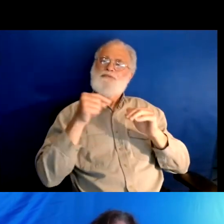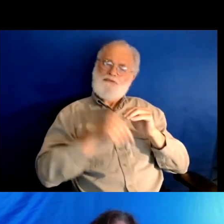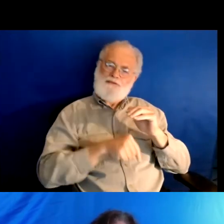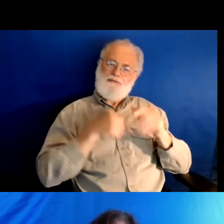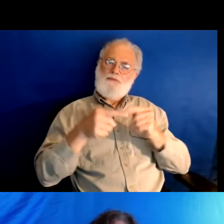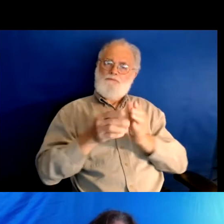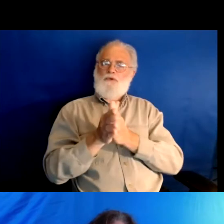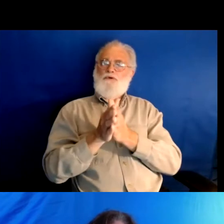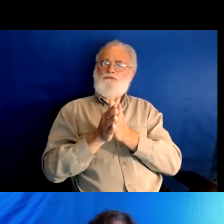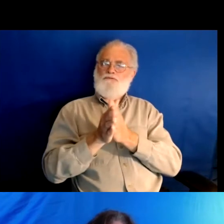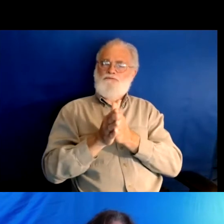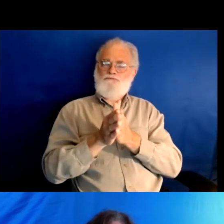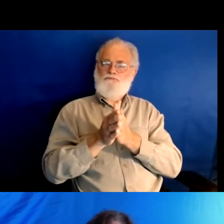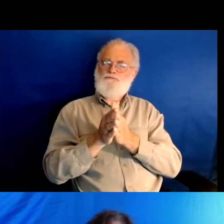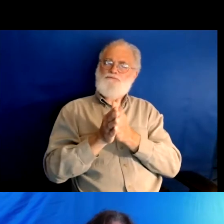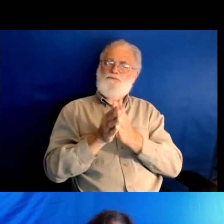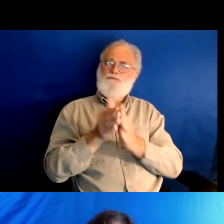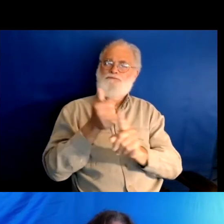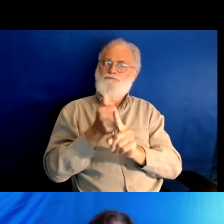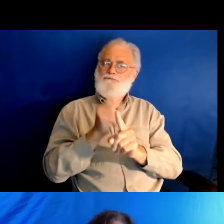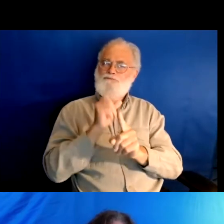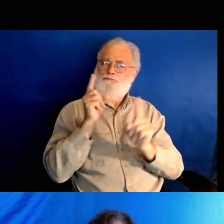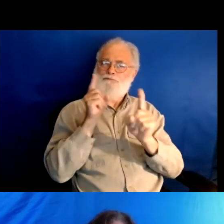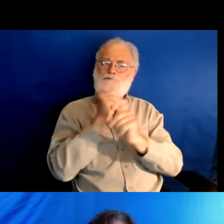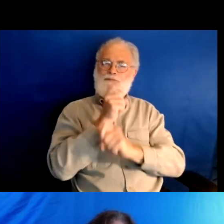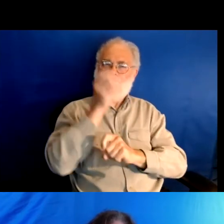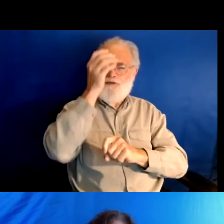Other studies discuss more in depth about motivation